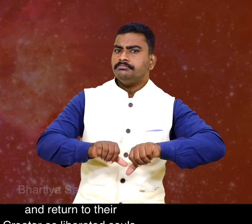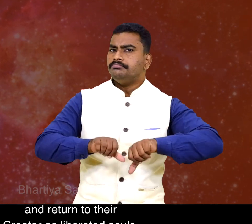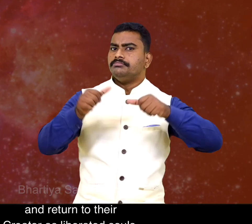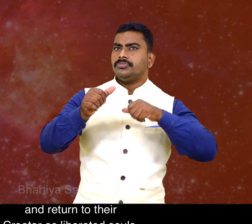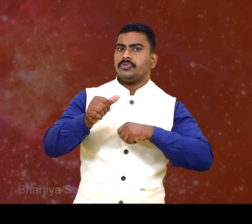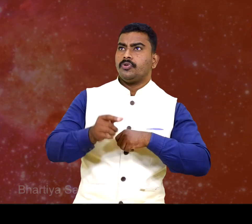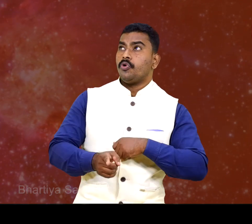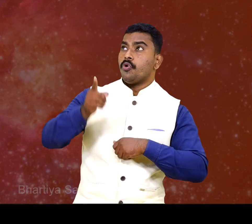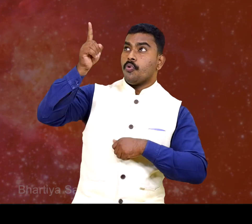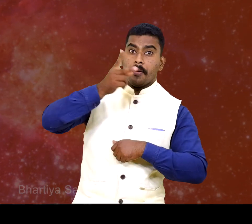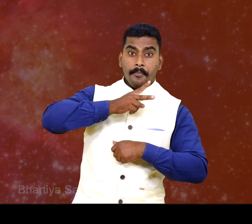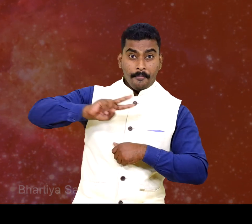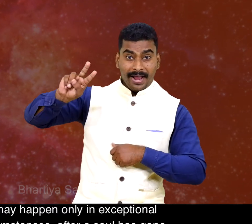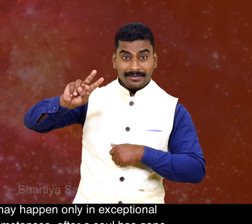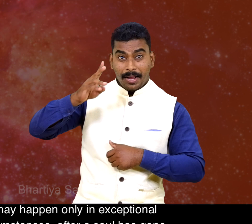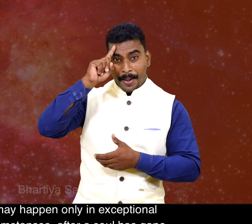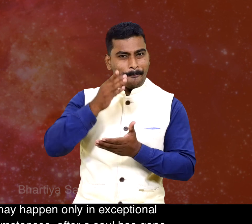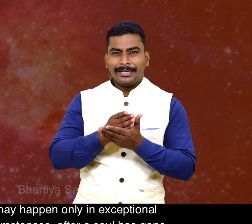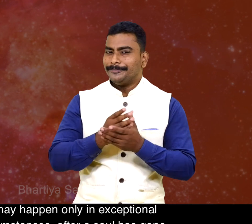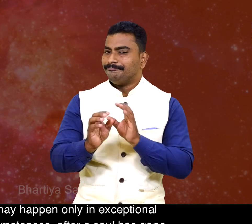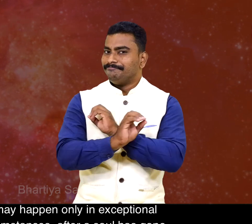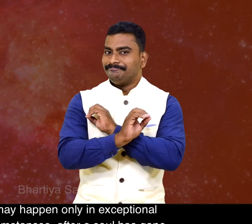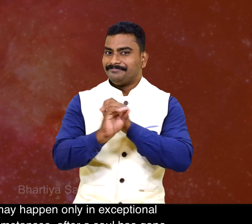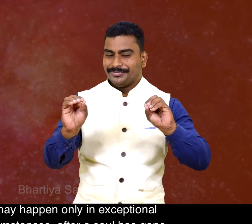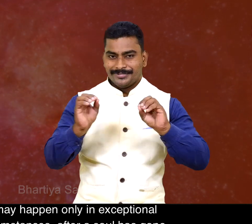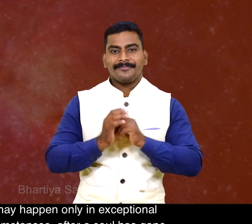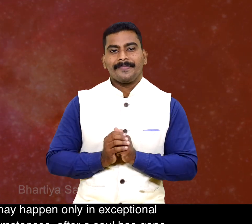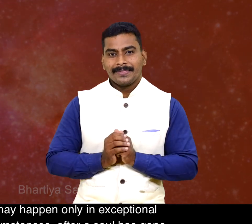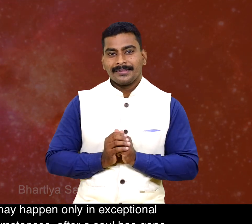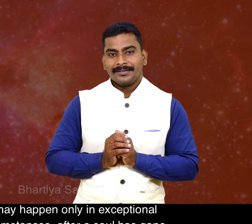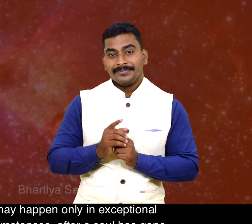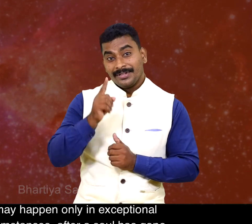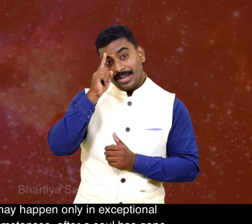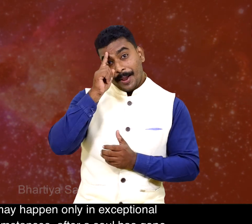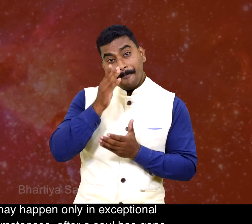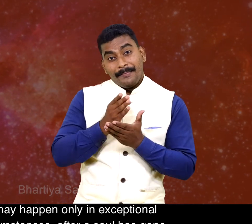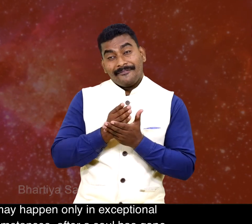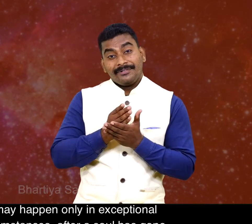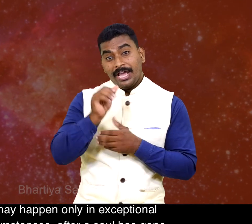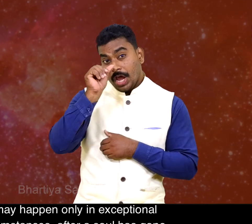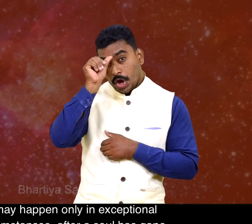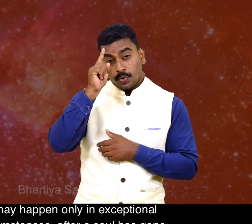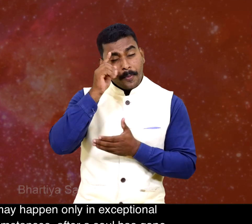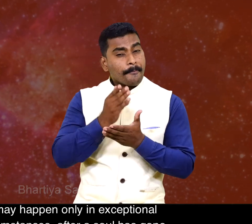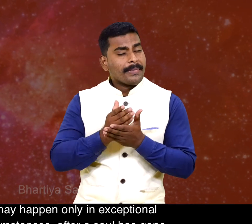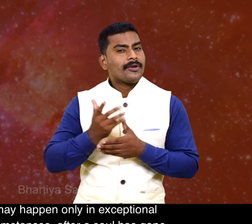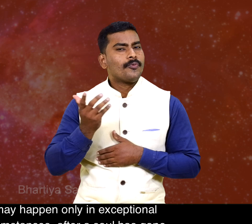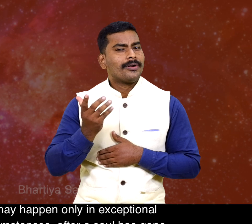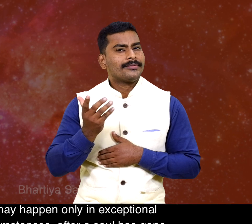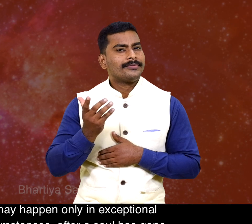souls. It may happen only in exceptional circumstances, and that too after the